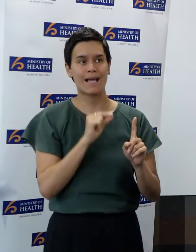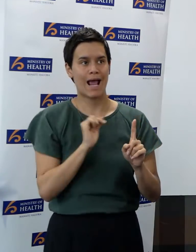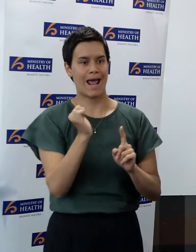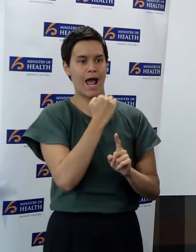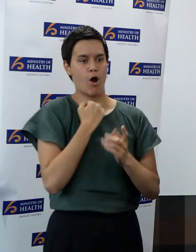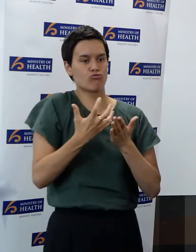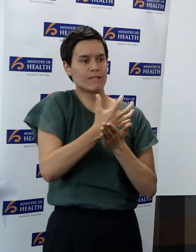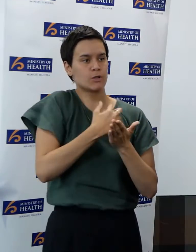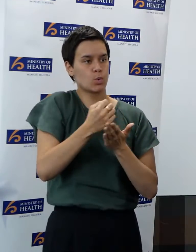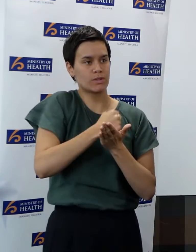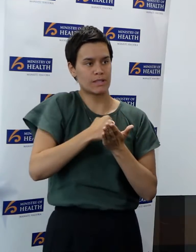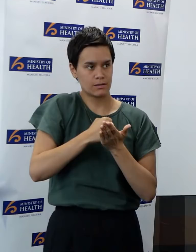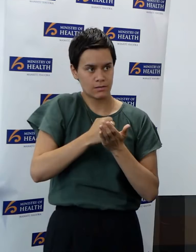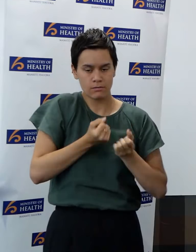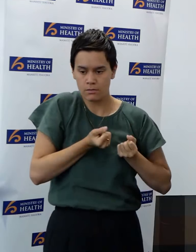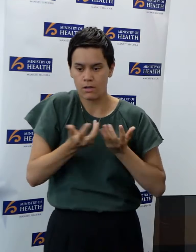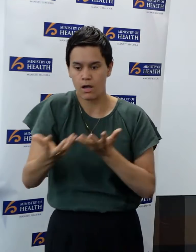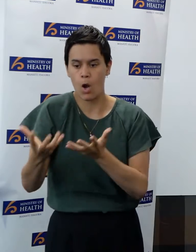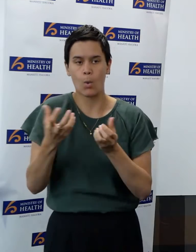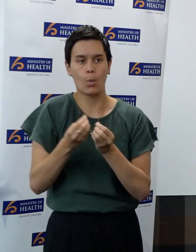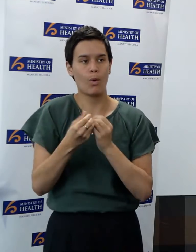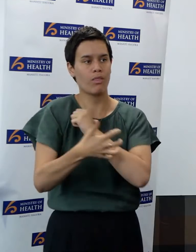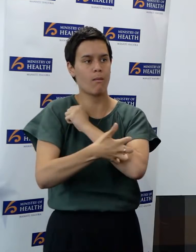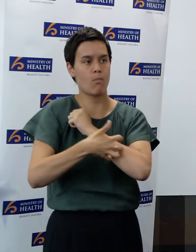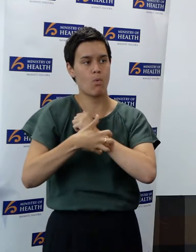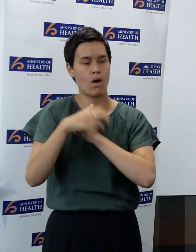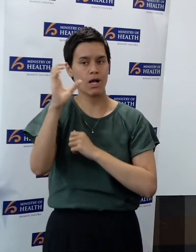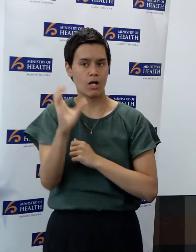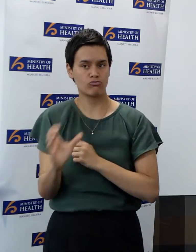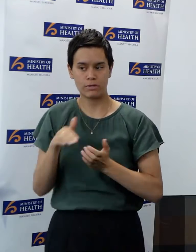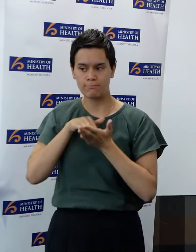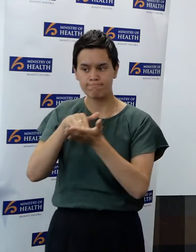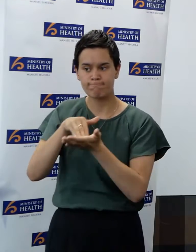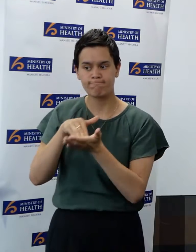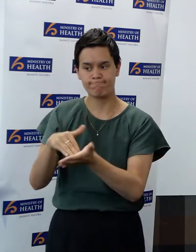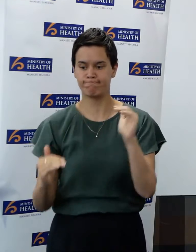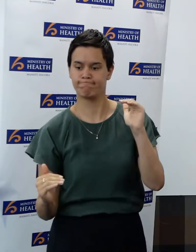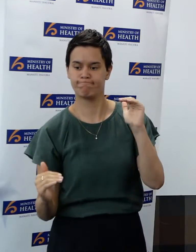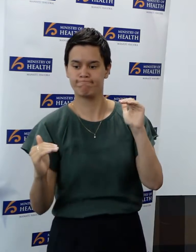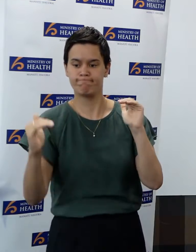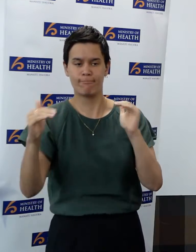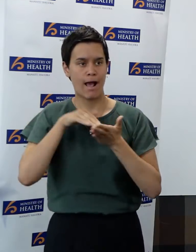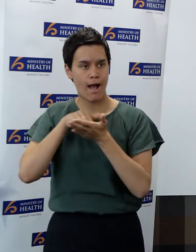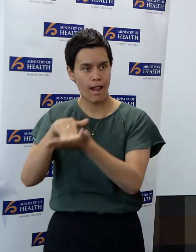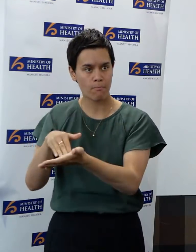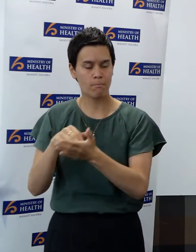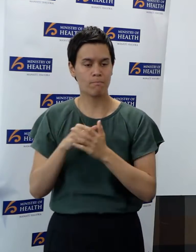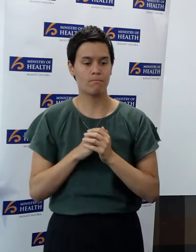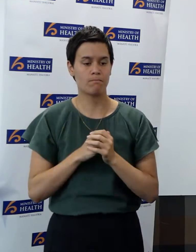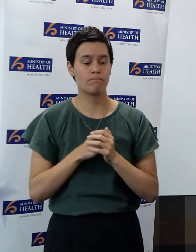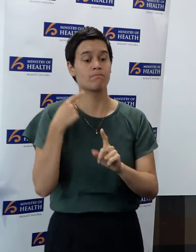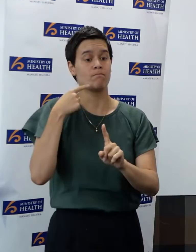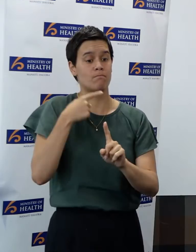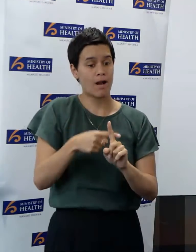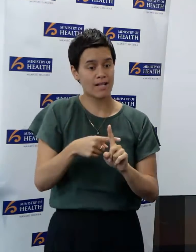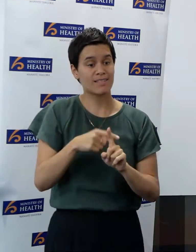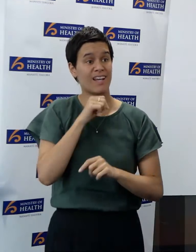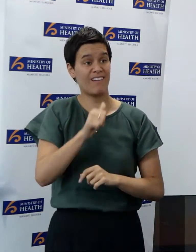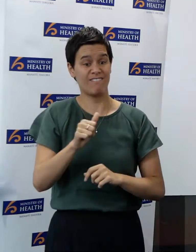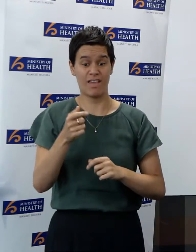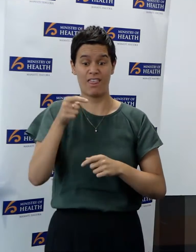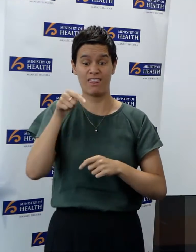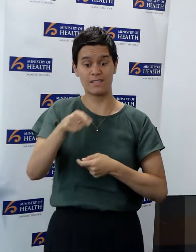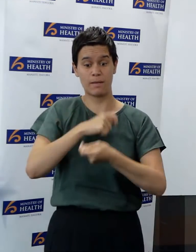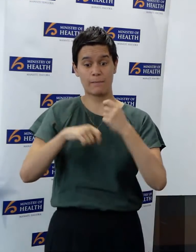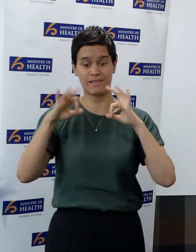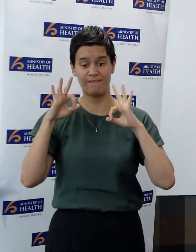course, it ensures that appropriate reporting happens through to WHO so that we've all got good information